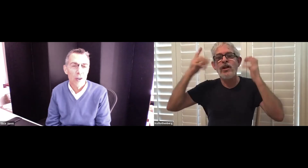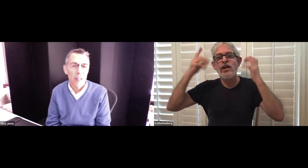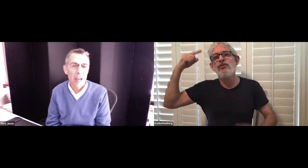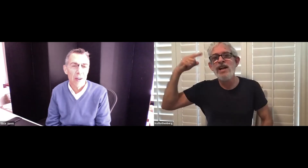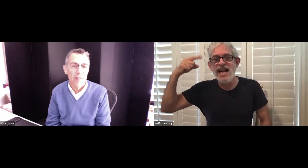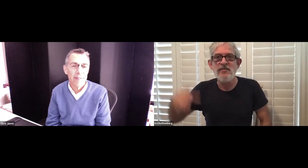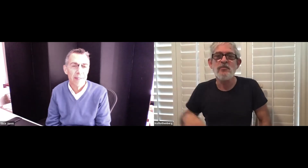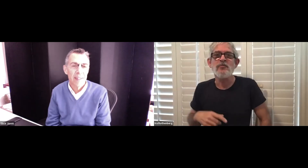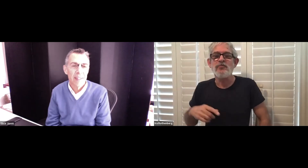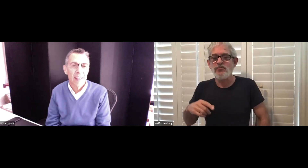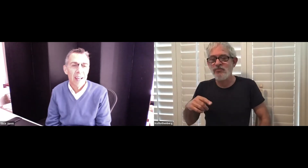hair.